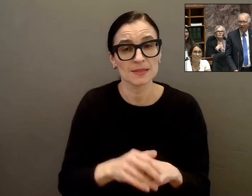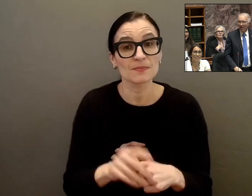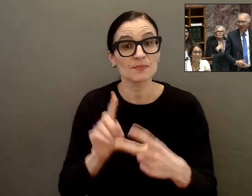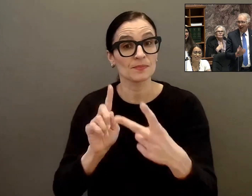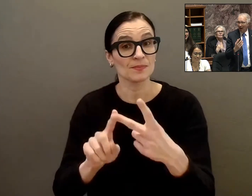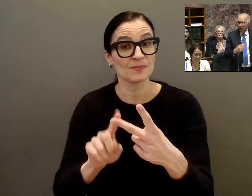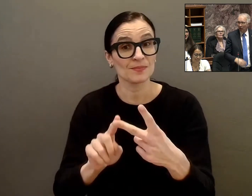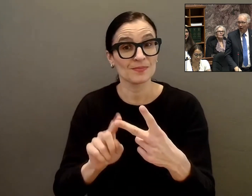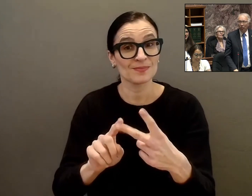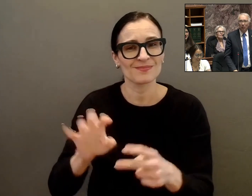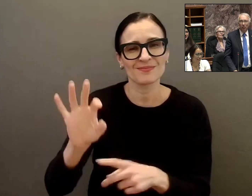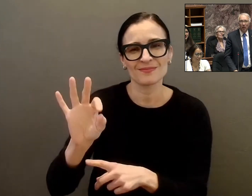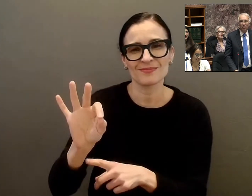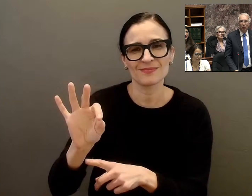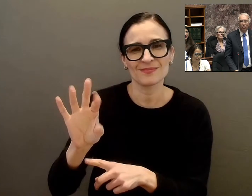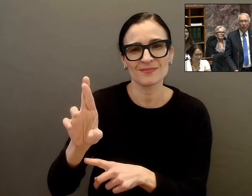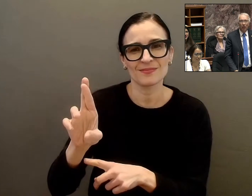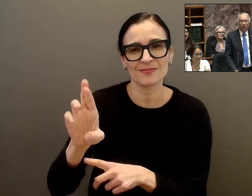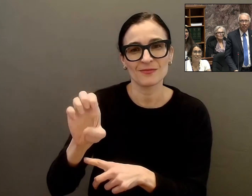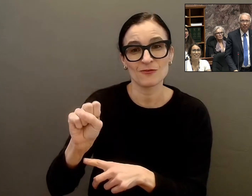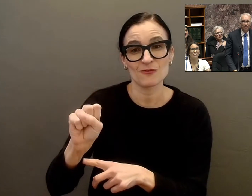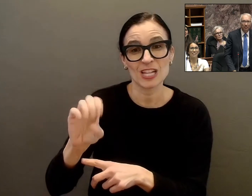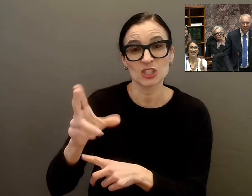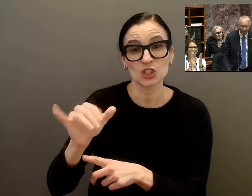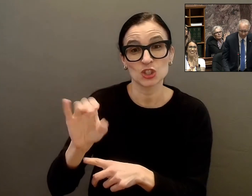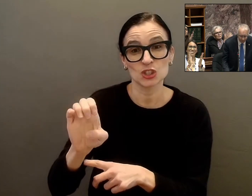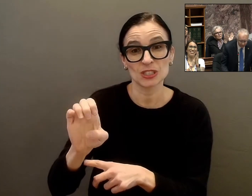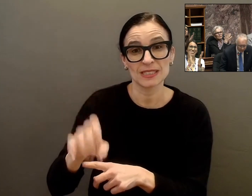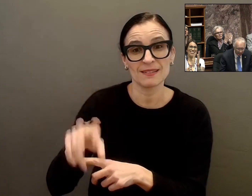terms of it. Would the House please make them both very welcome.